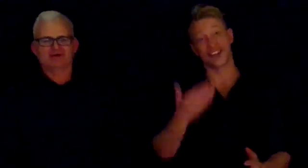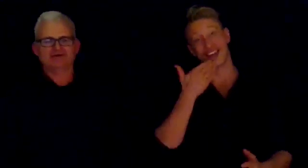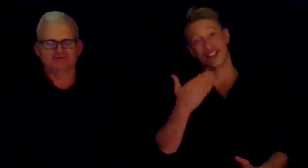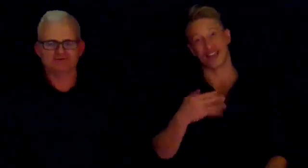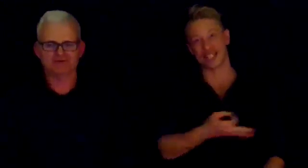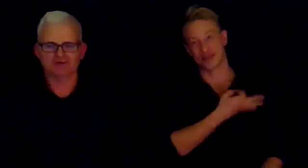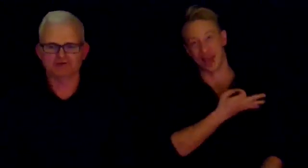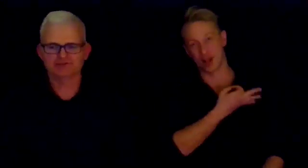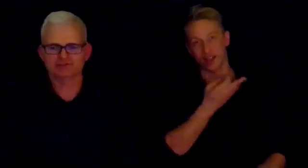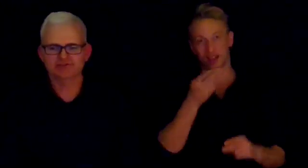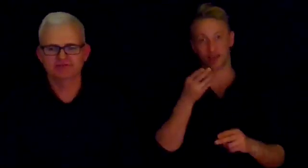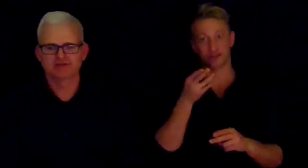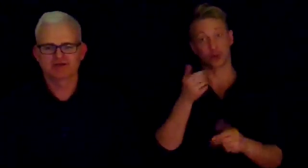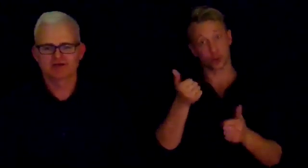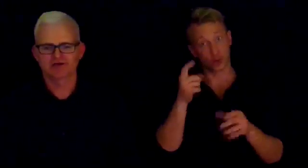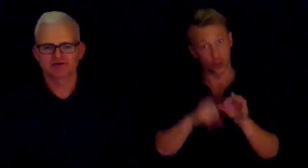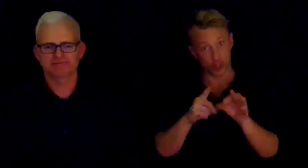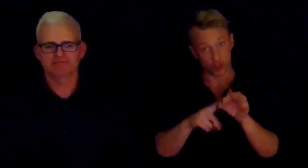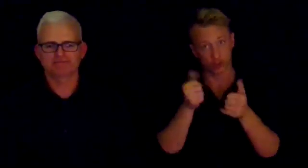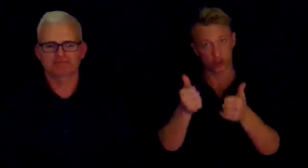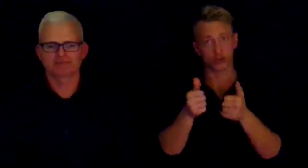Thanks, Paola, for that question.